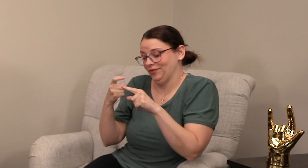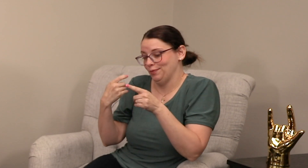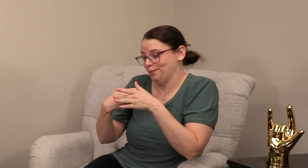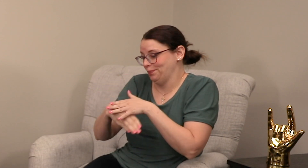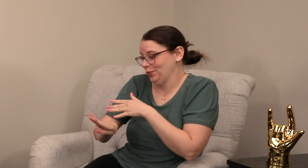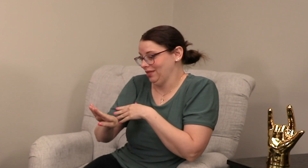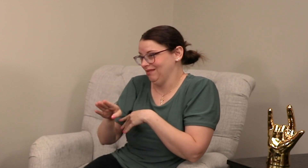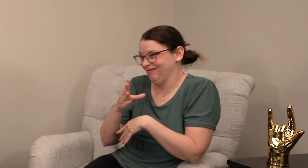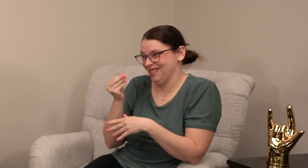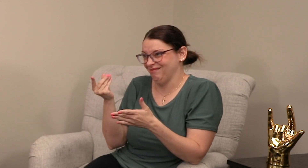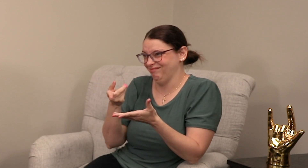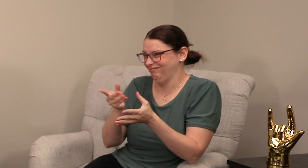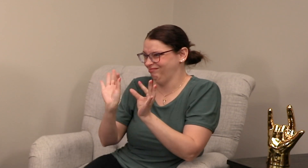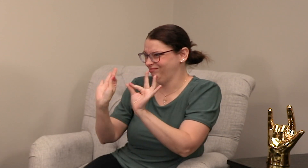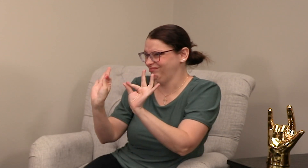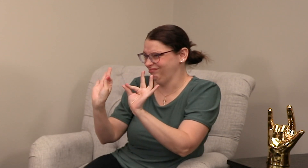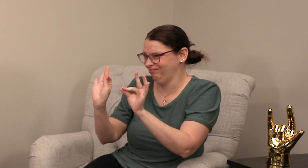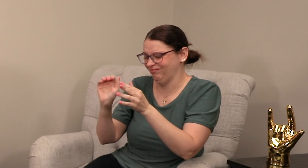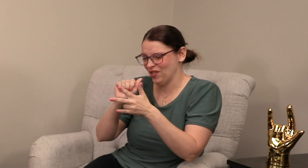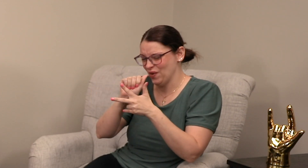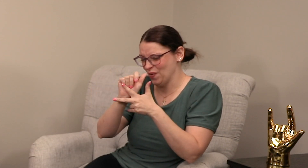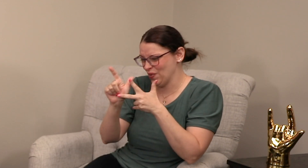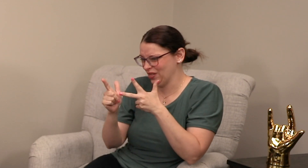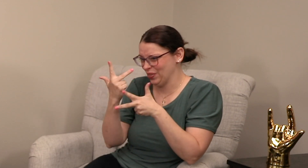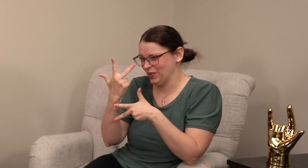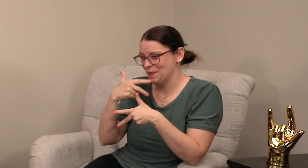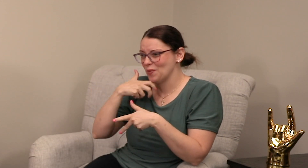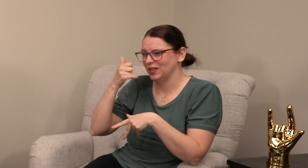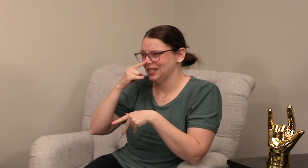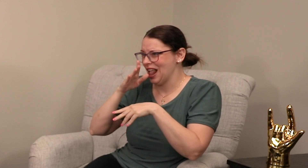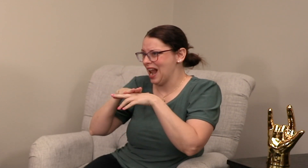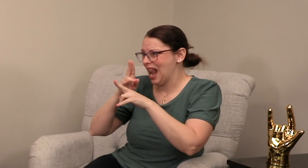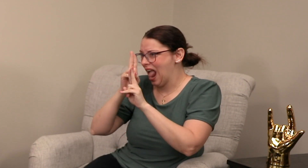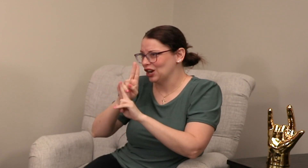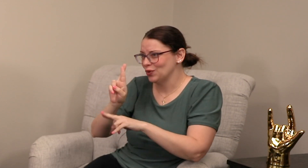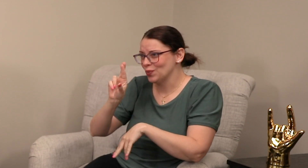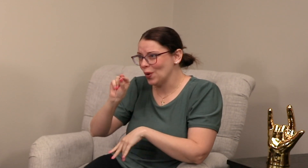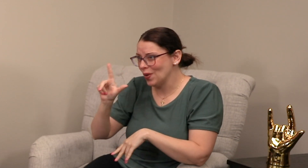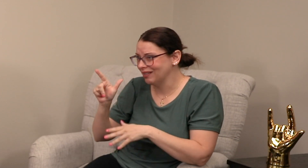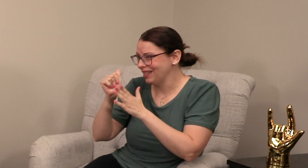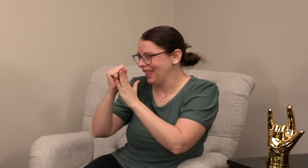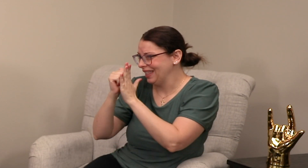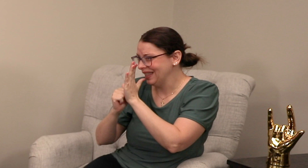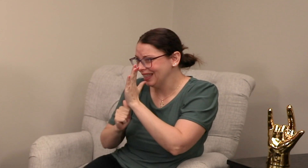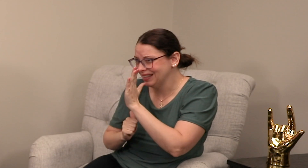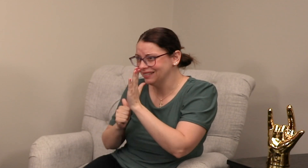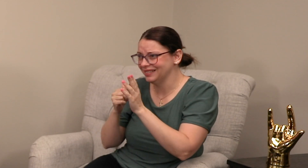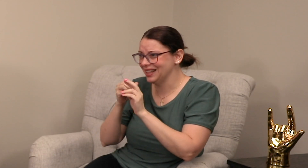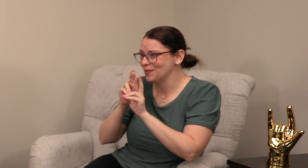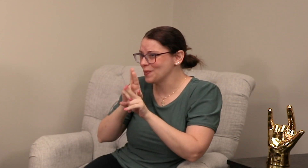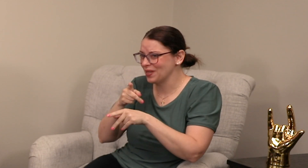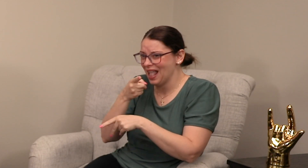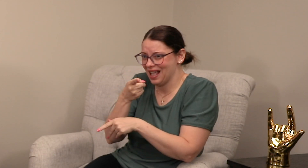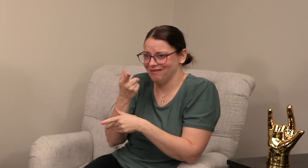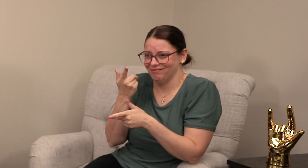of my kids know how to sign since birth, and they are great. The oldest three, they're on the honor roll, they've got straight